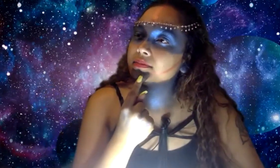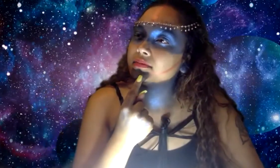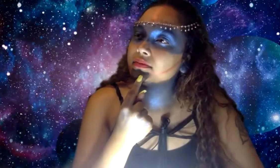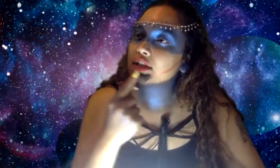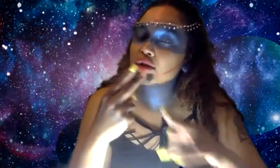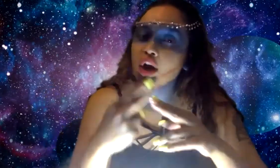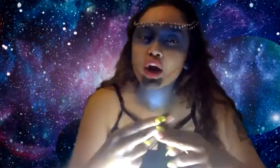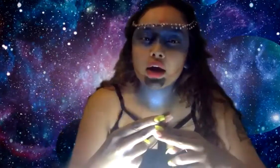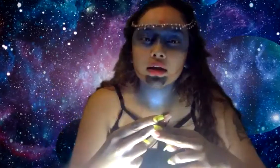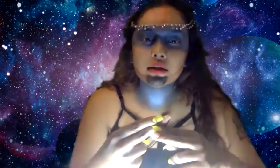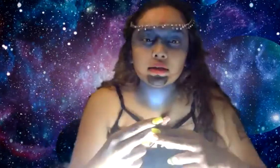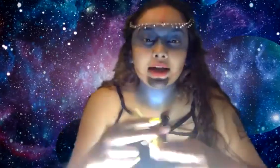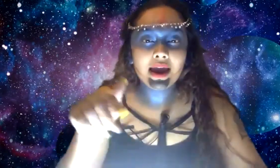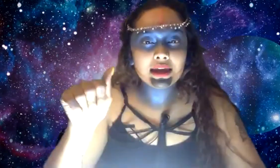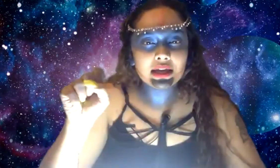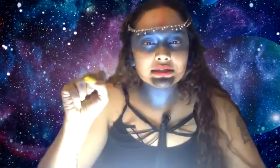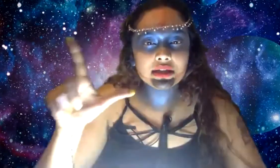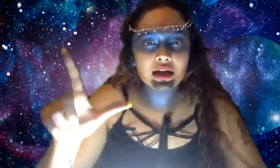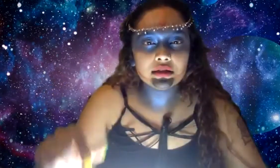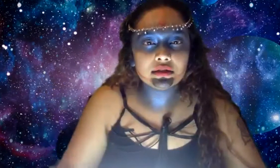And this non-binary entity,